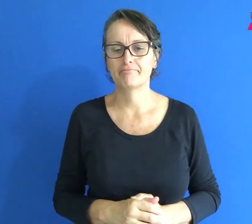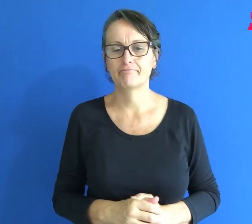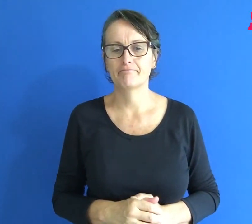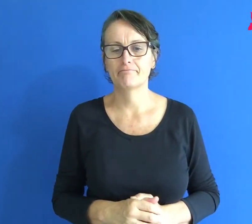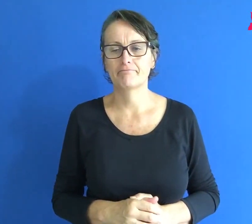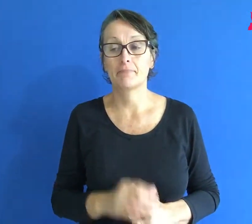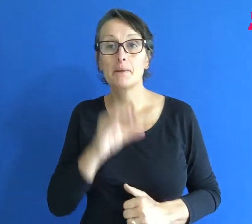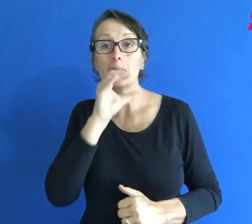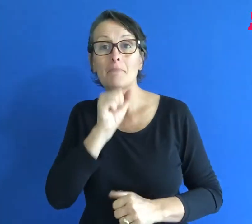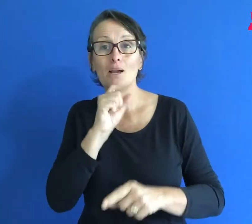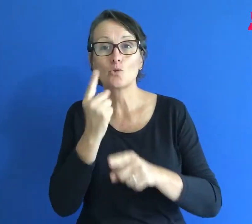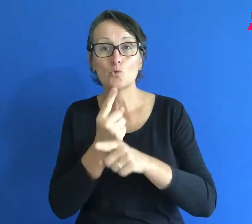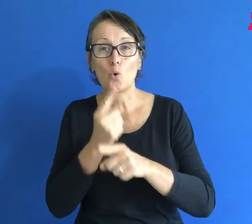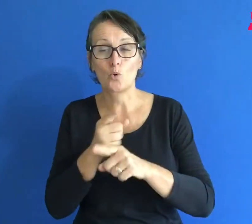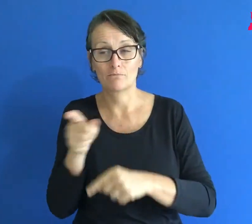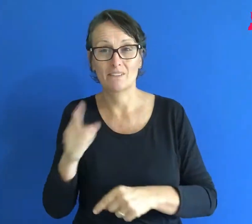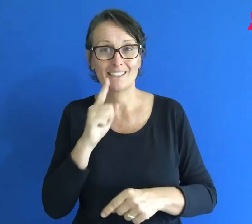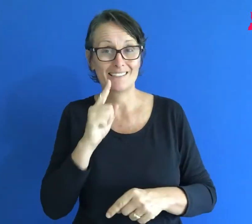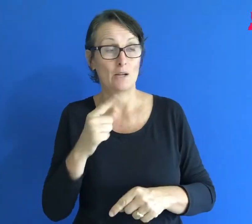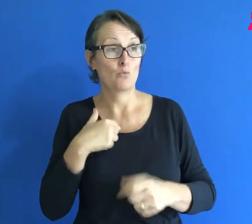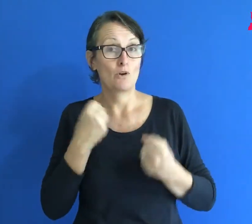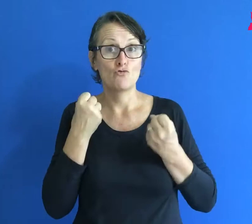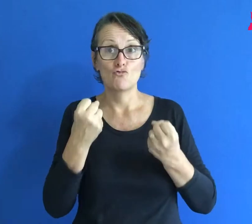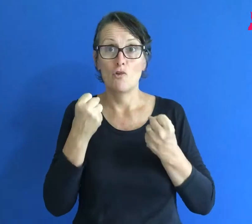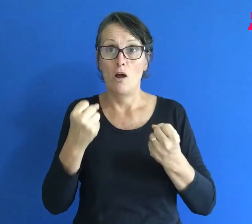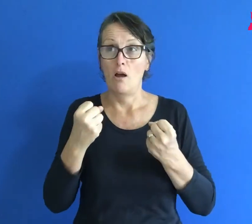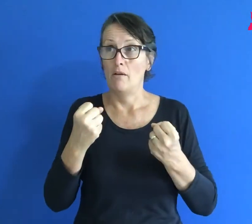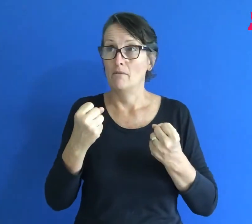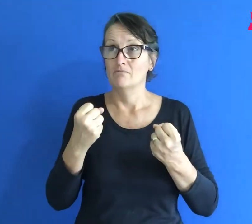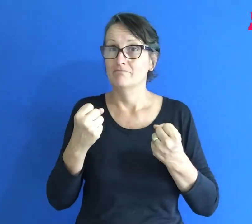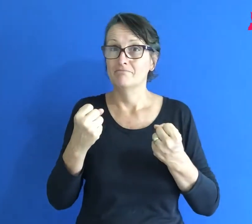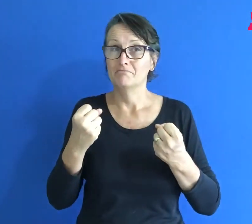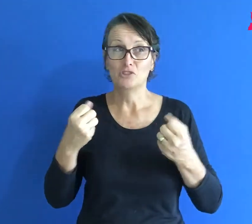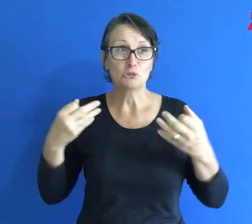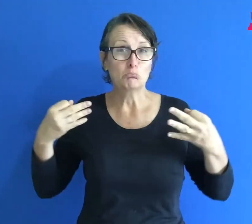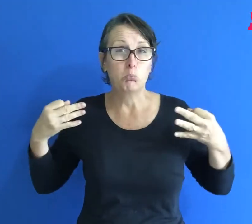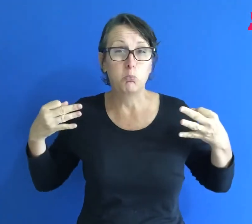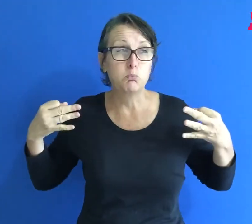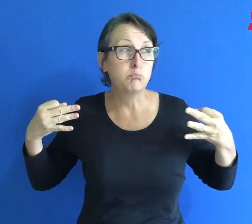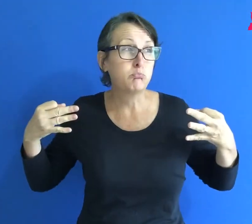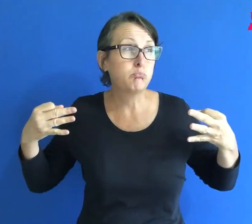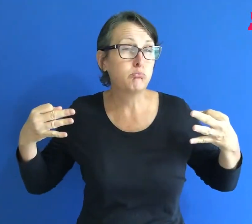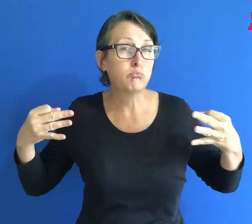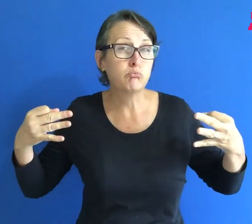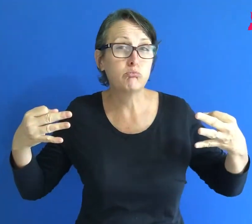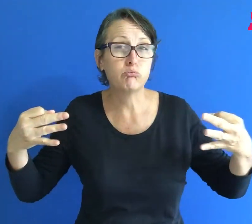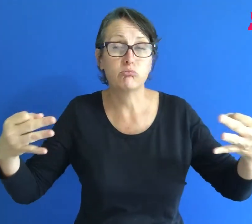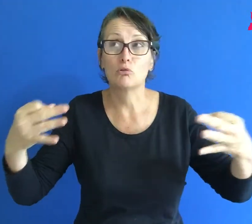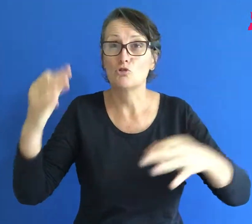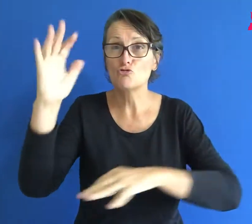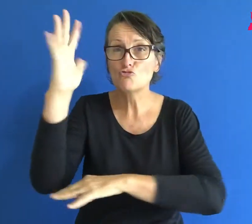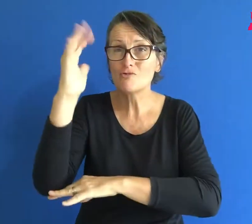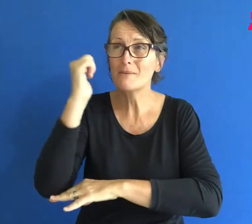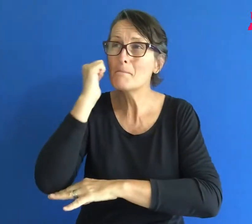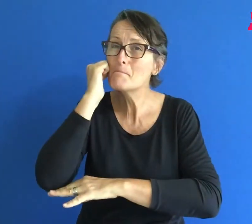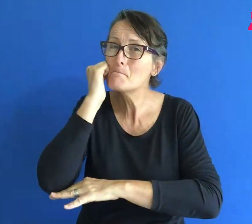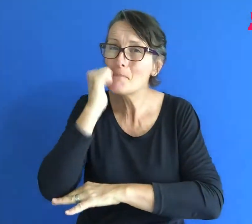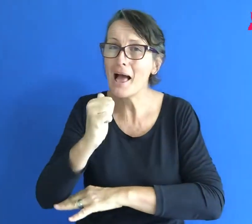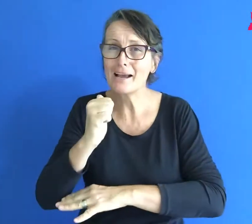The landscape is just burnt out. You're looking at shades of grey. You're looking at black trees and grey fields and ash